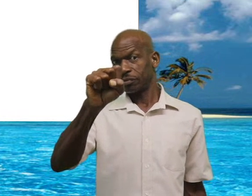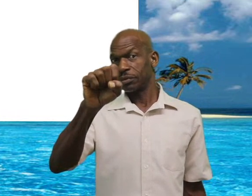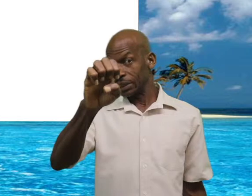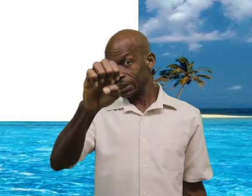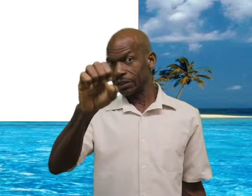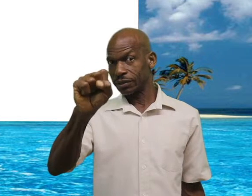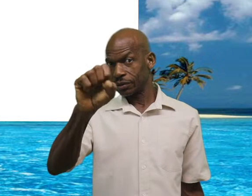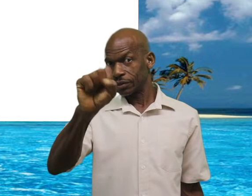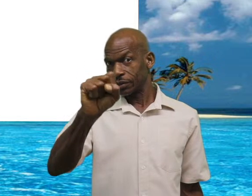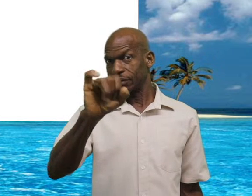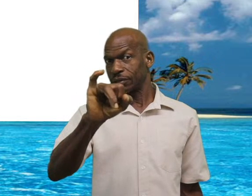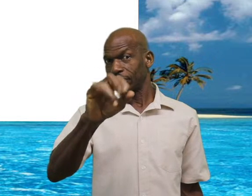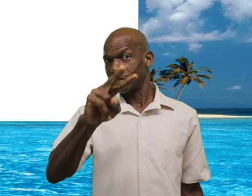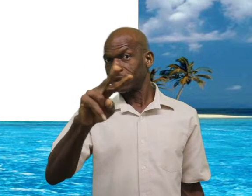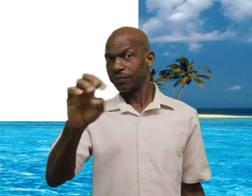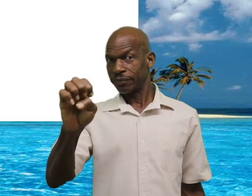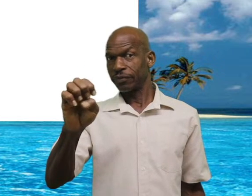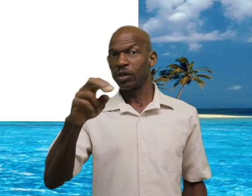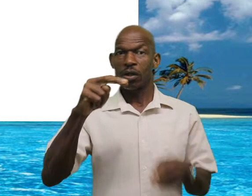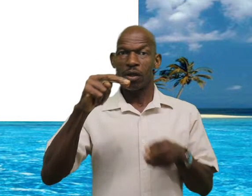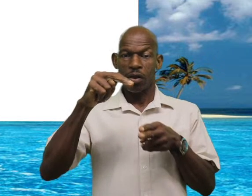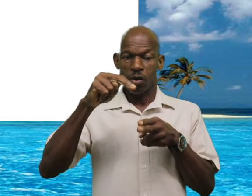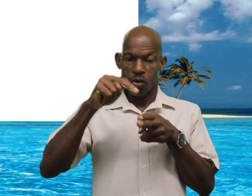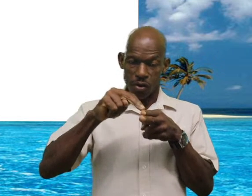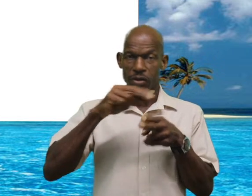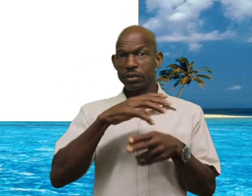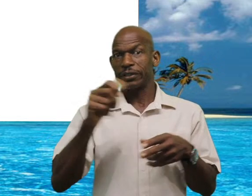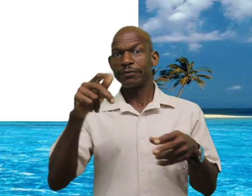All right, we're doing possessive pronouns.